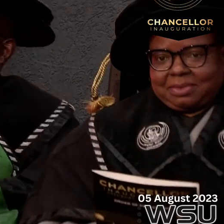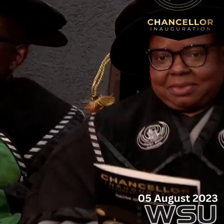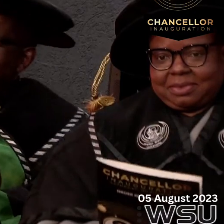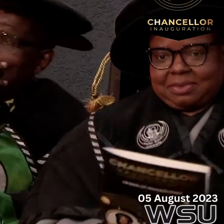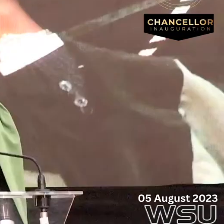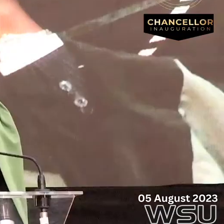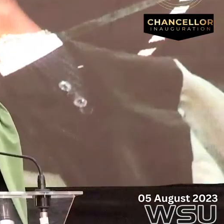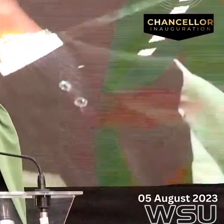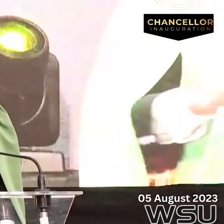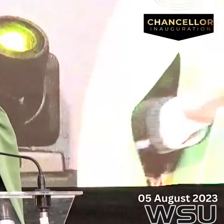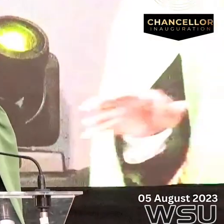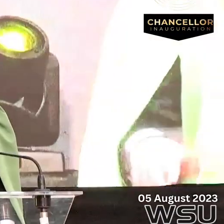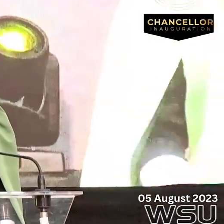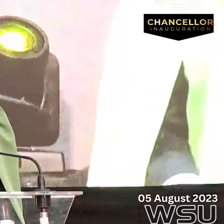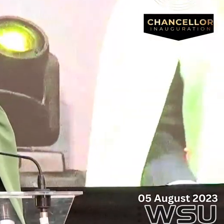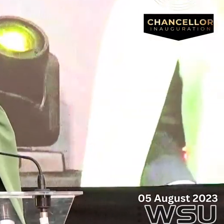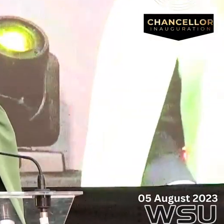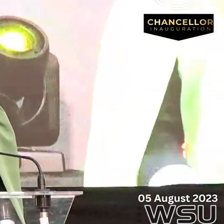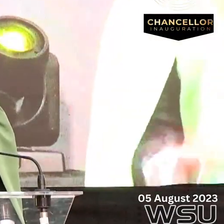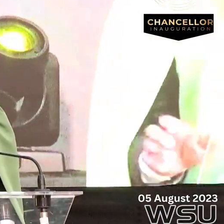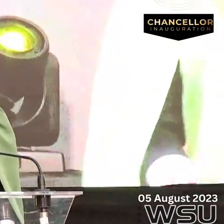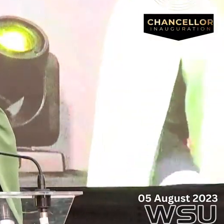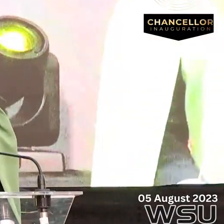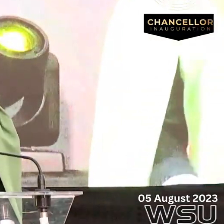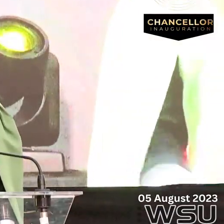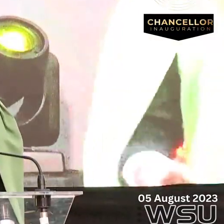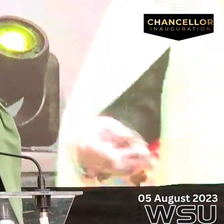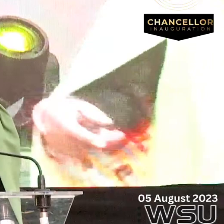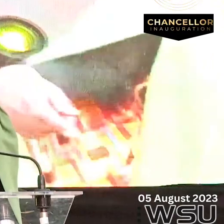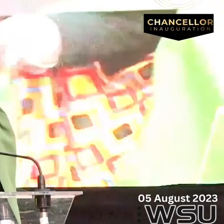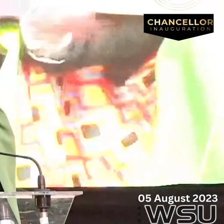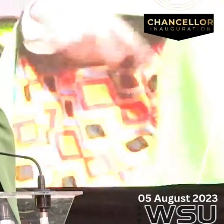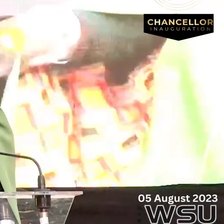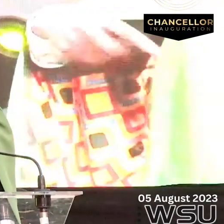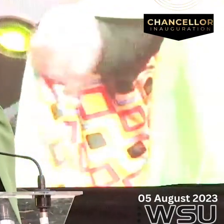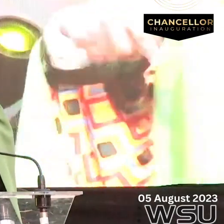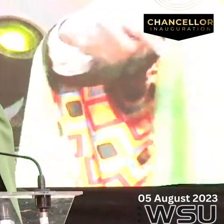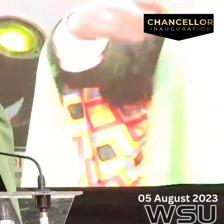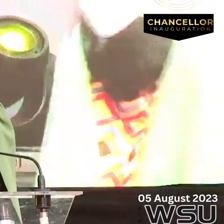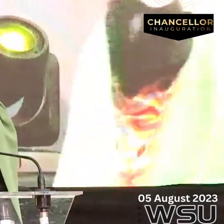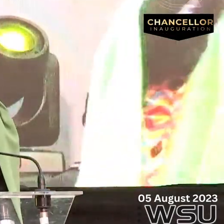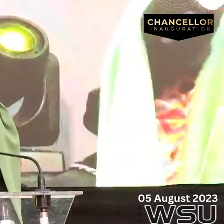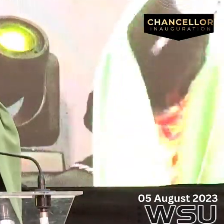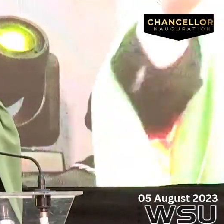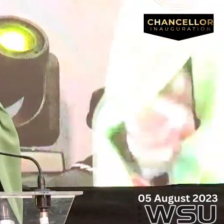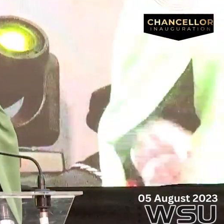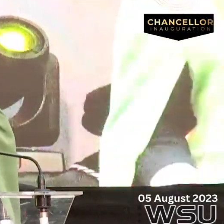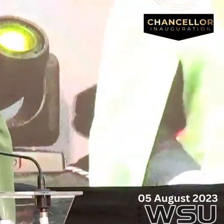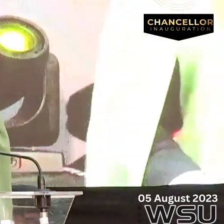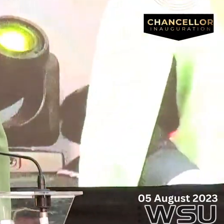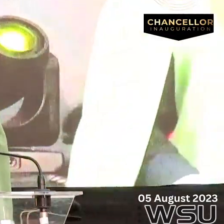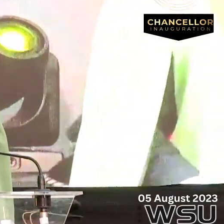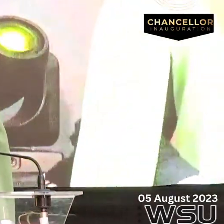seyiphethe umboko awungeni ndawo Tuluthi caka kuba iyawujika imbongo le ithethe ngawo